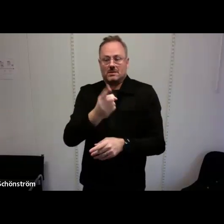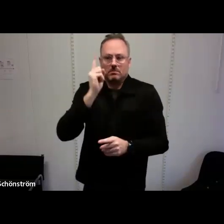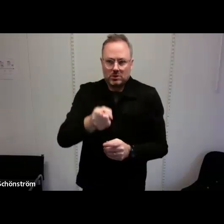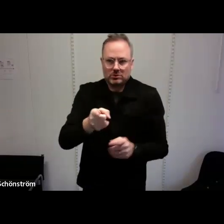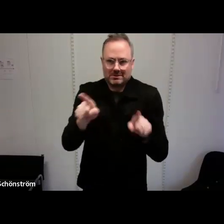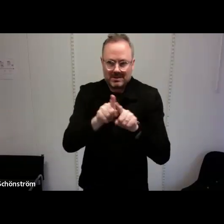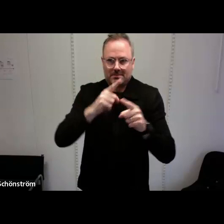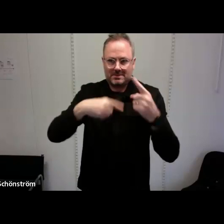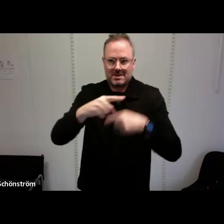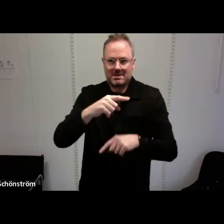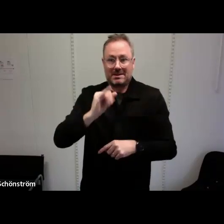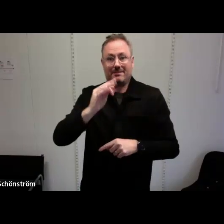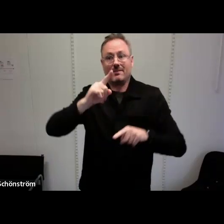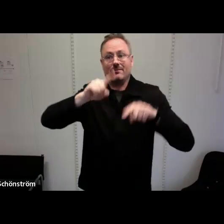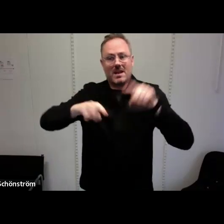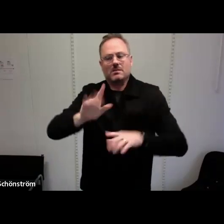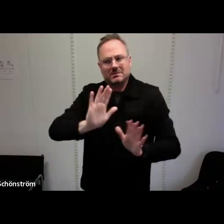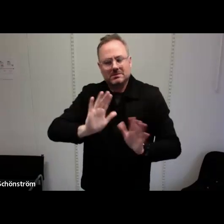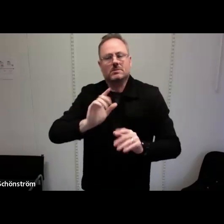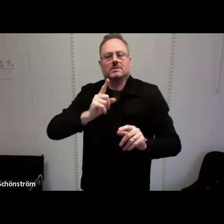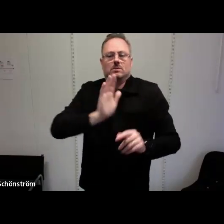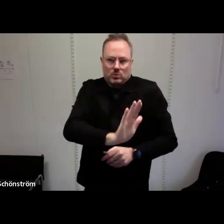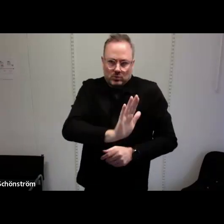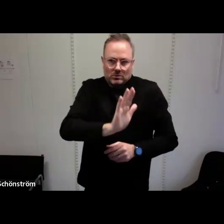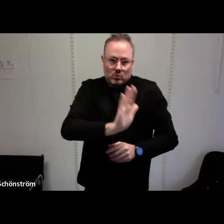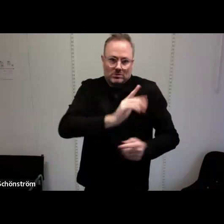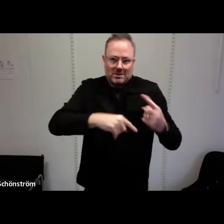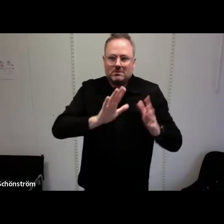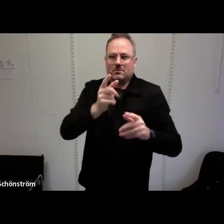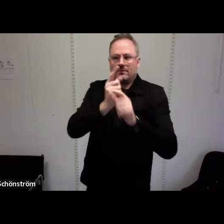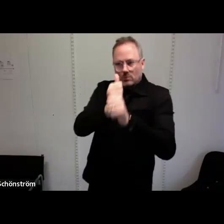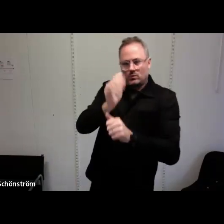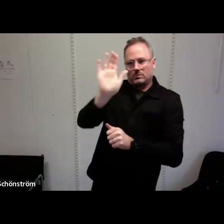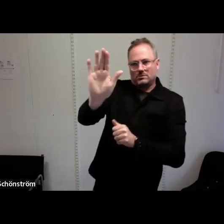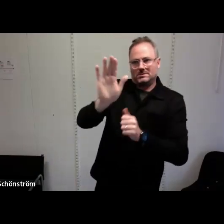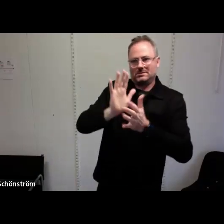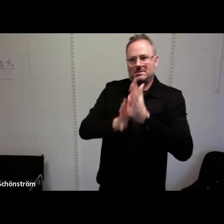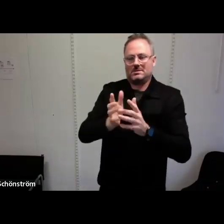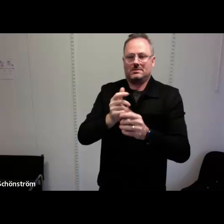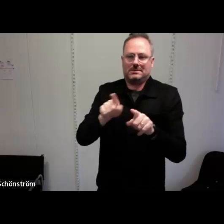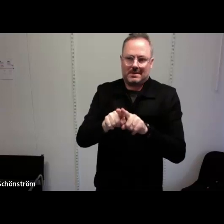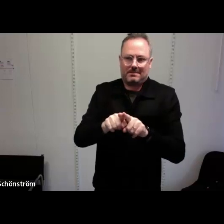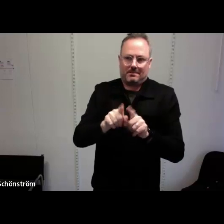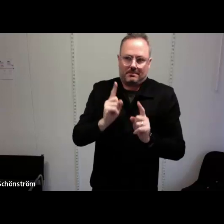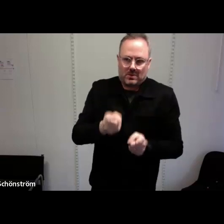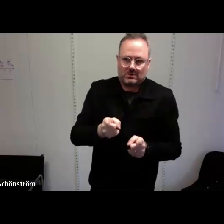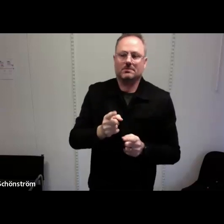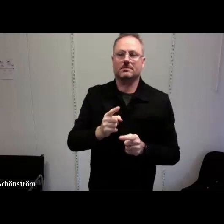But we'll see lots of variation. So originally we thought, well, it has to be exactly the same. We cannot accept any variations on